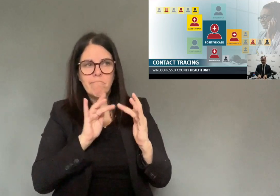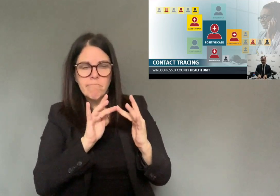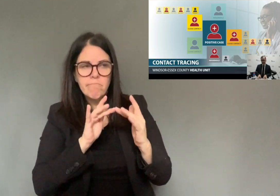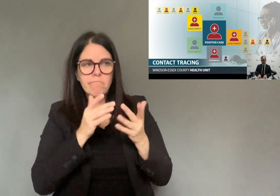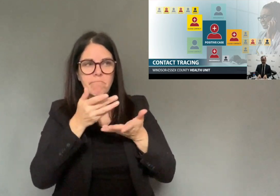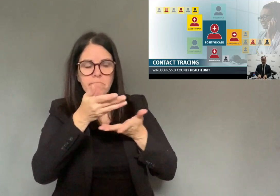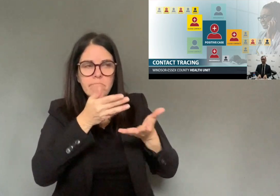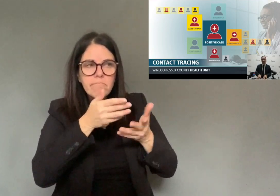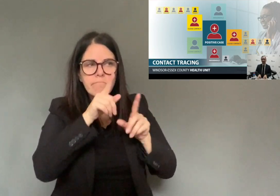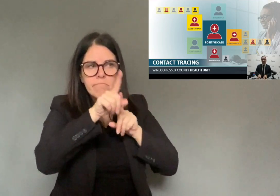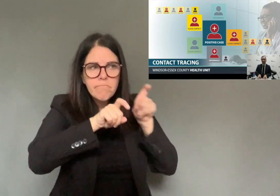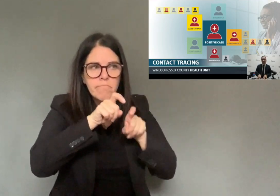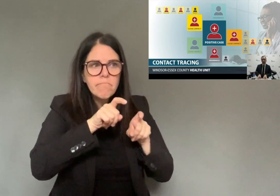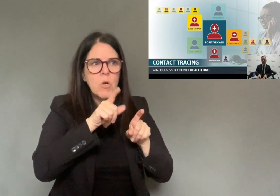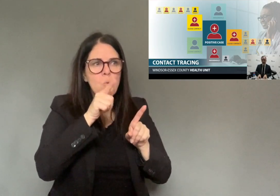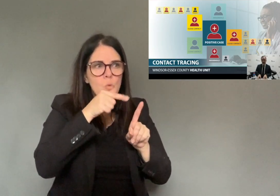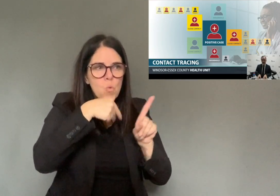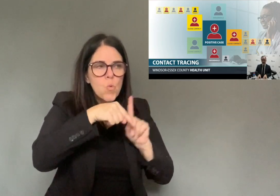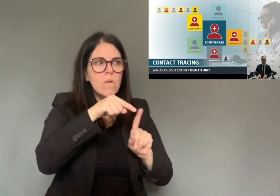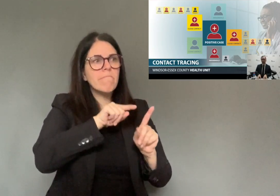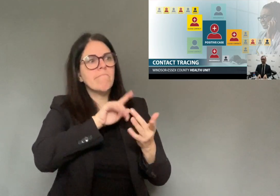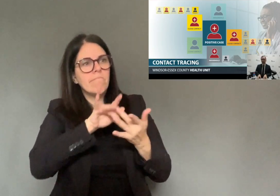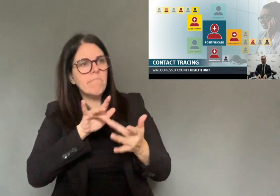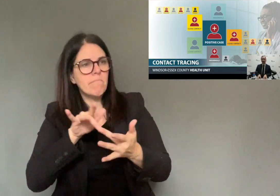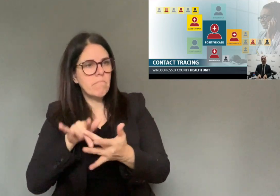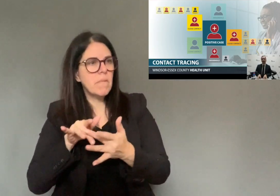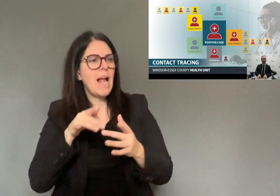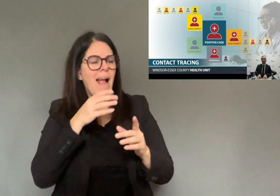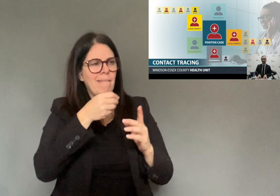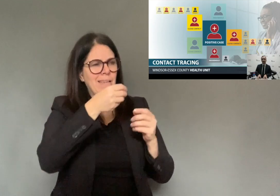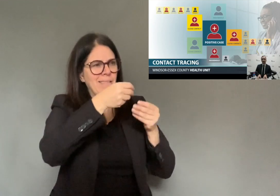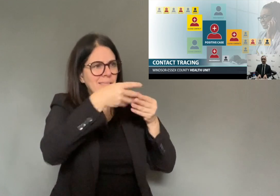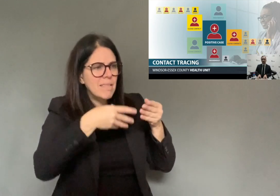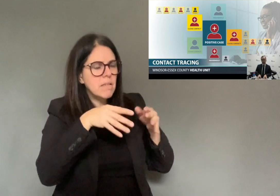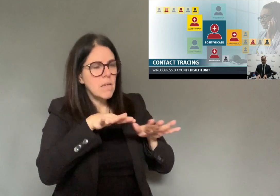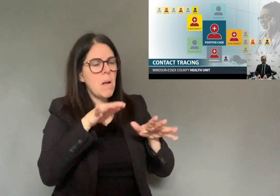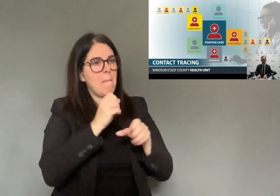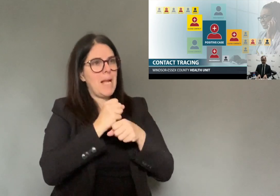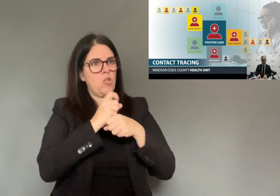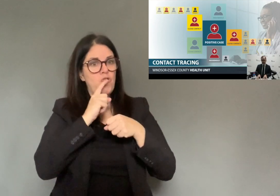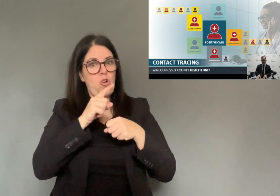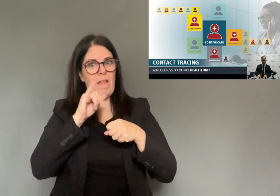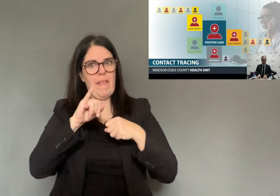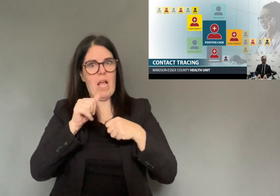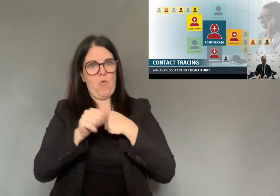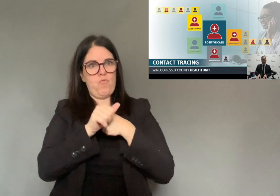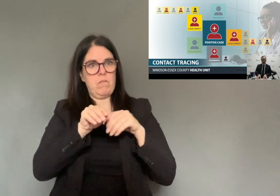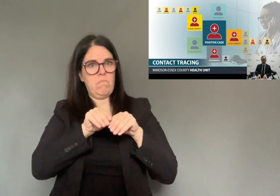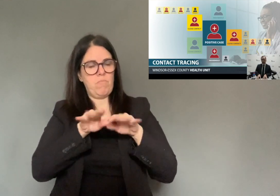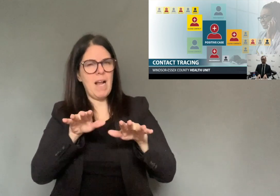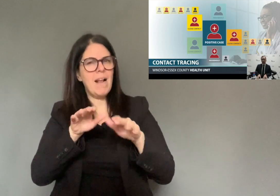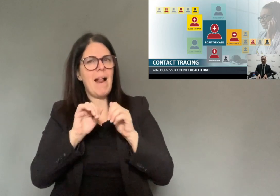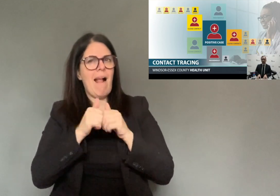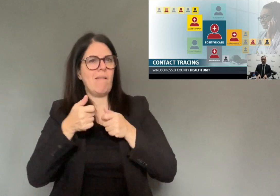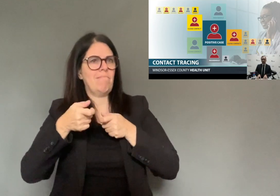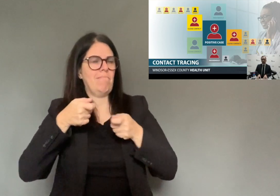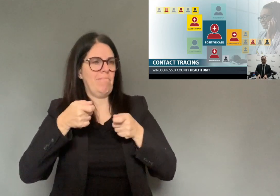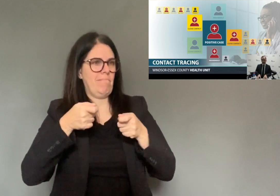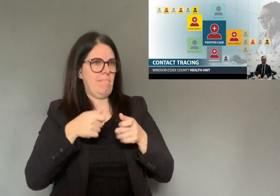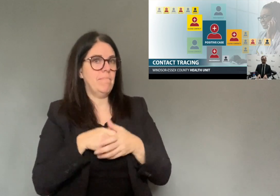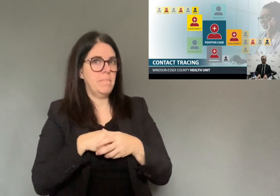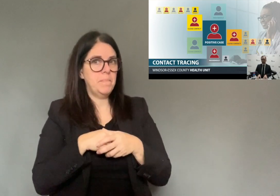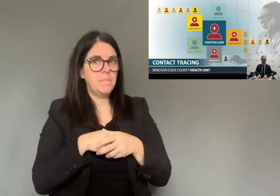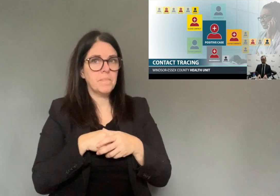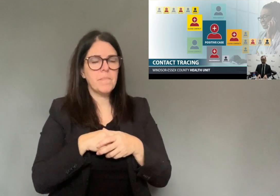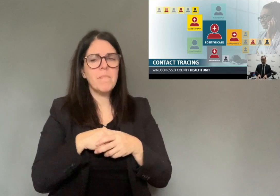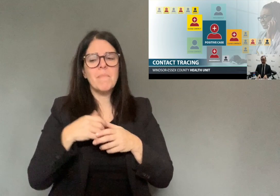management, complete contact tracing, and manage the risk to our community. Through redeployment of our